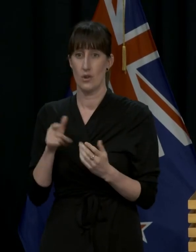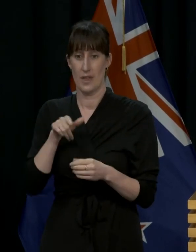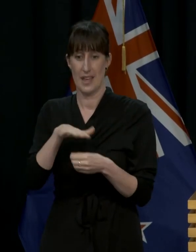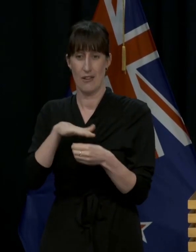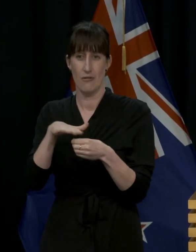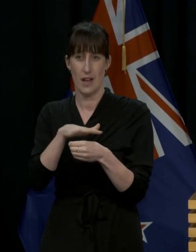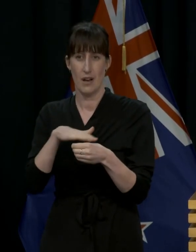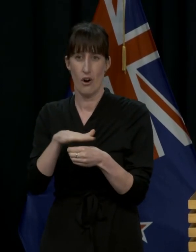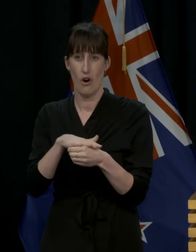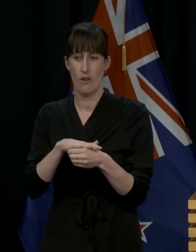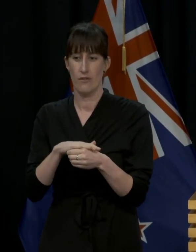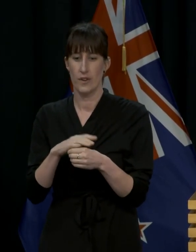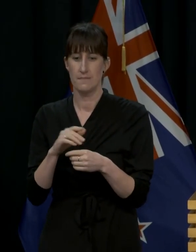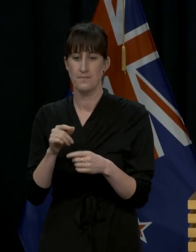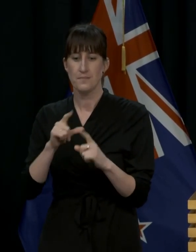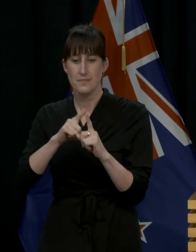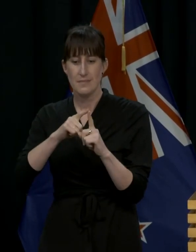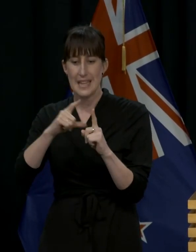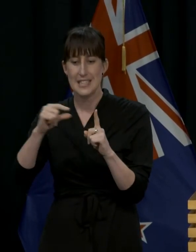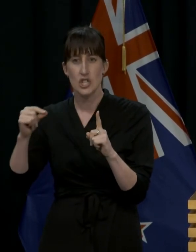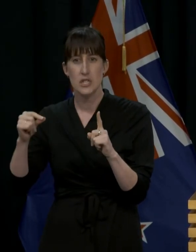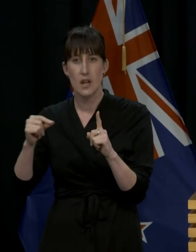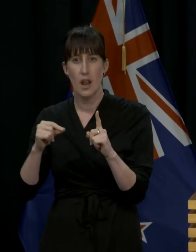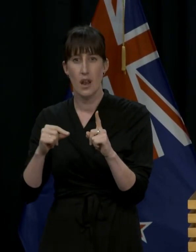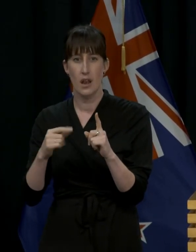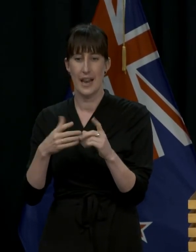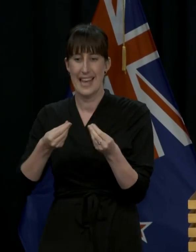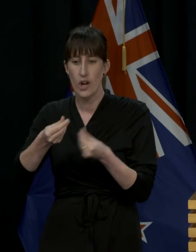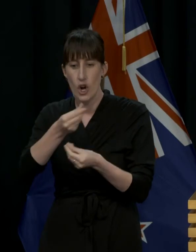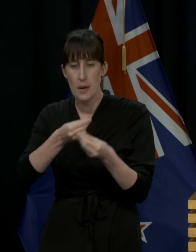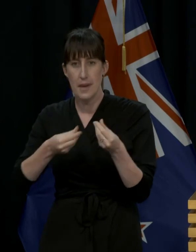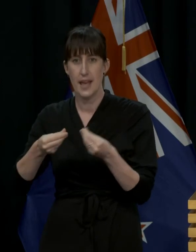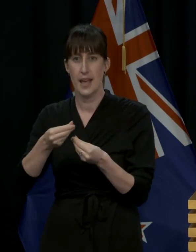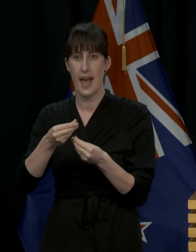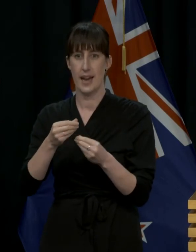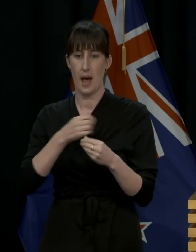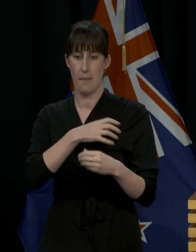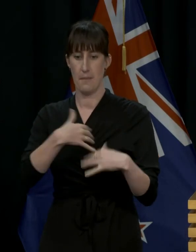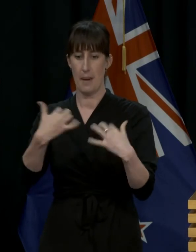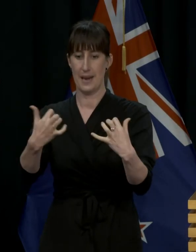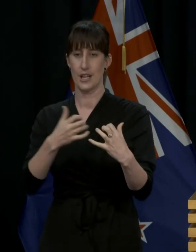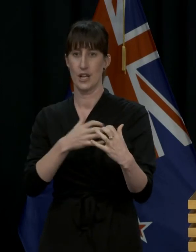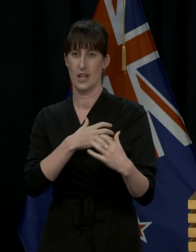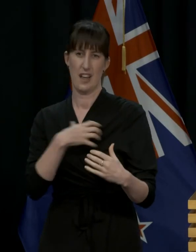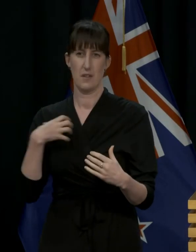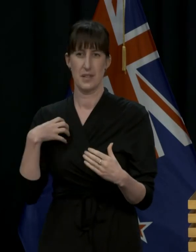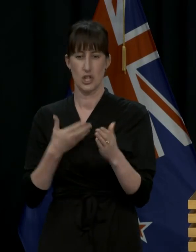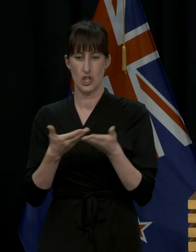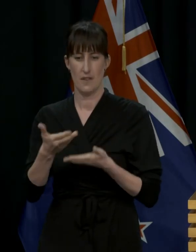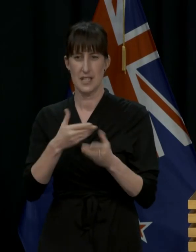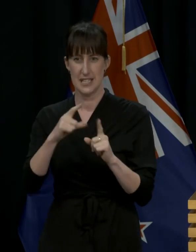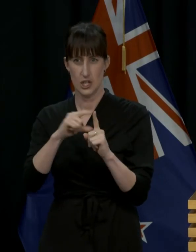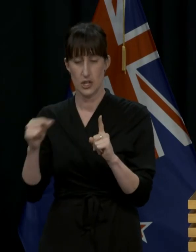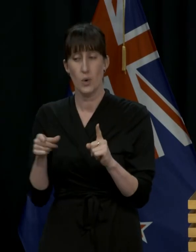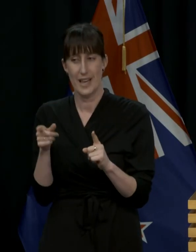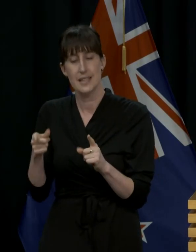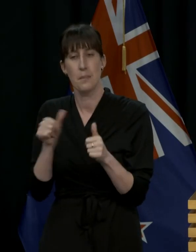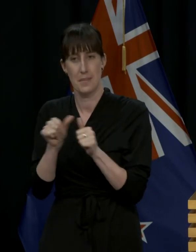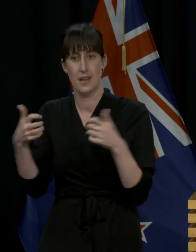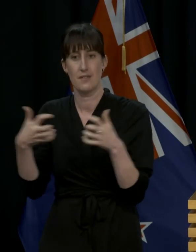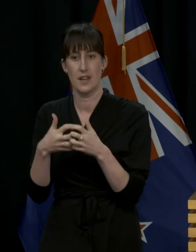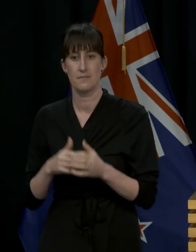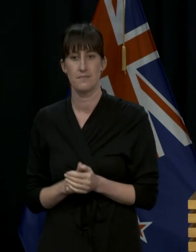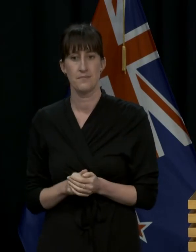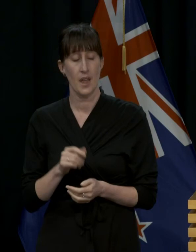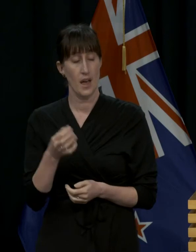space around growing the digital economy and digitising the public service. How did Jenny Salisa take the news